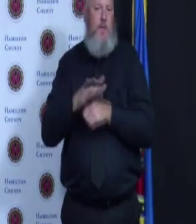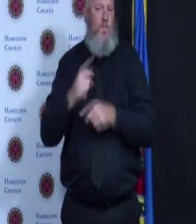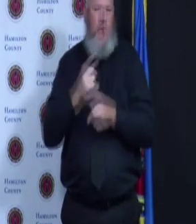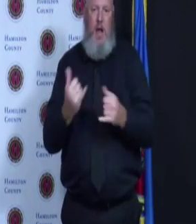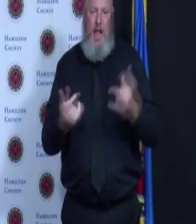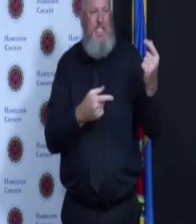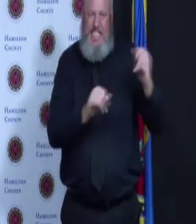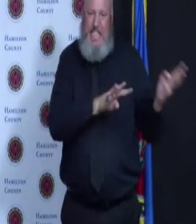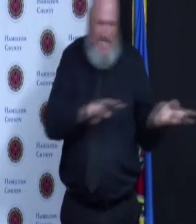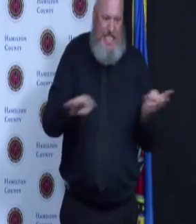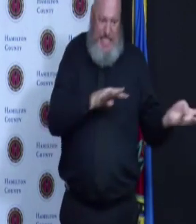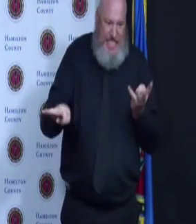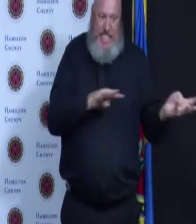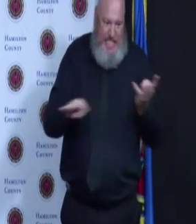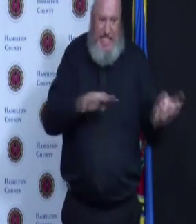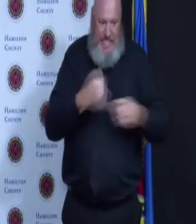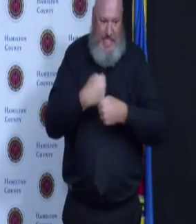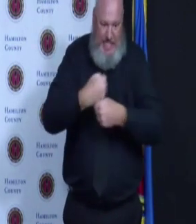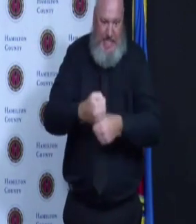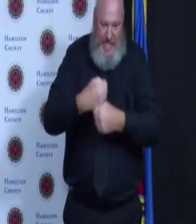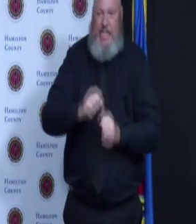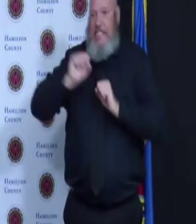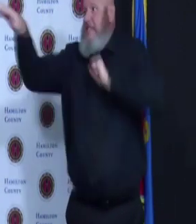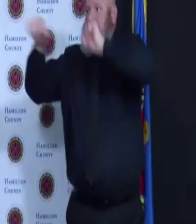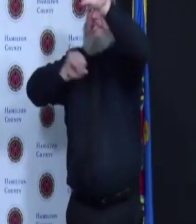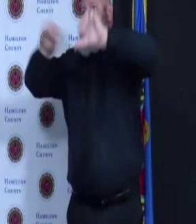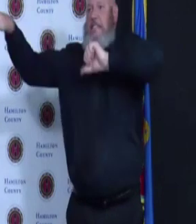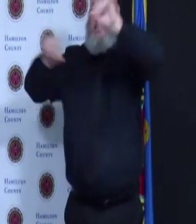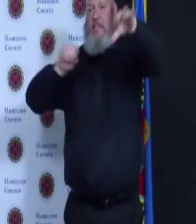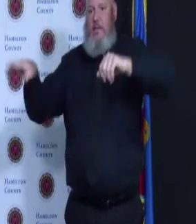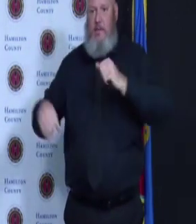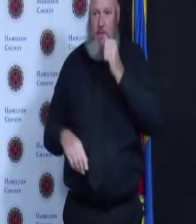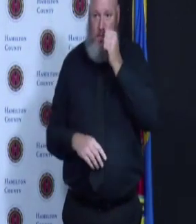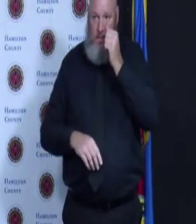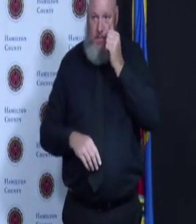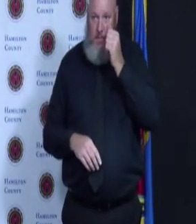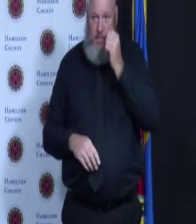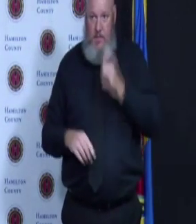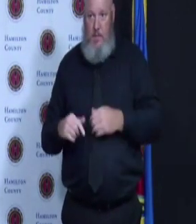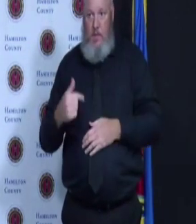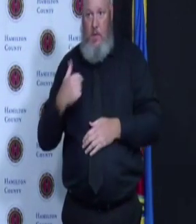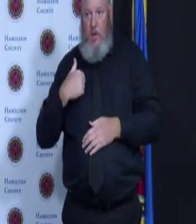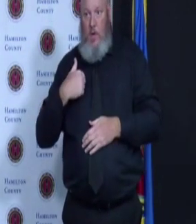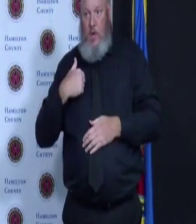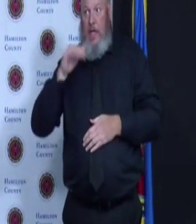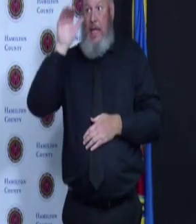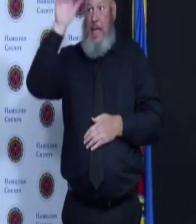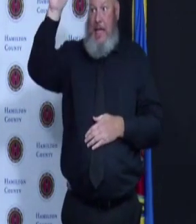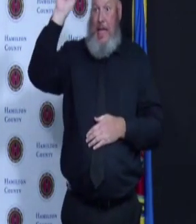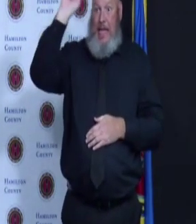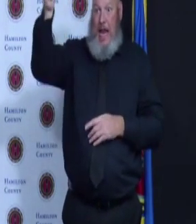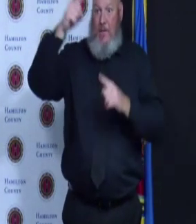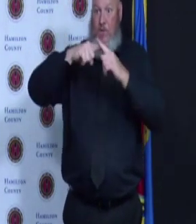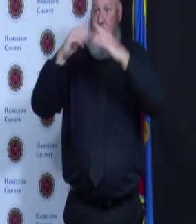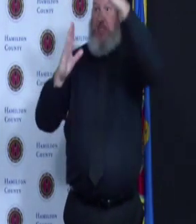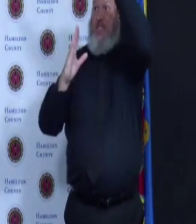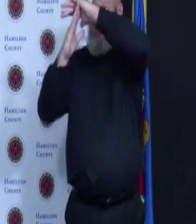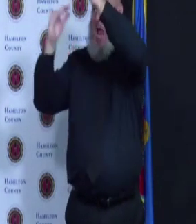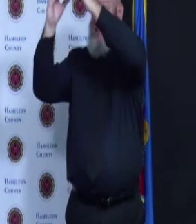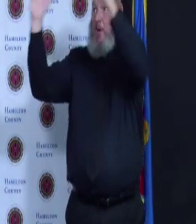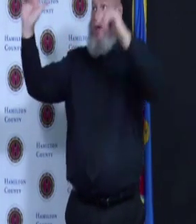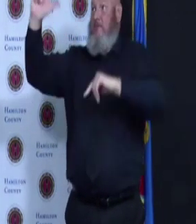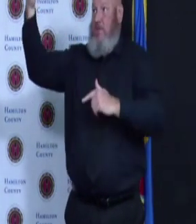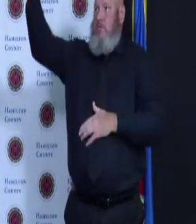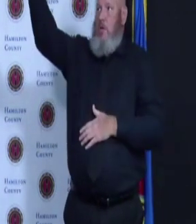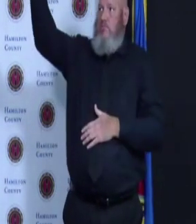obviously at the very top of the list, and then they work our way through the list. And so those folks at the Art Museum, for instance, who don't